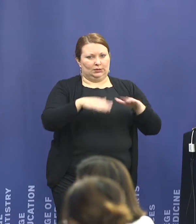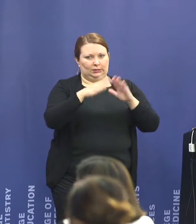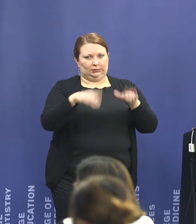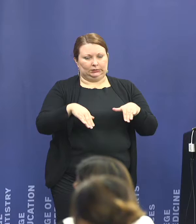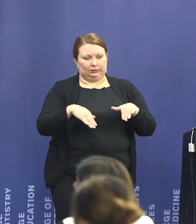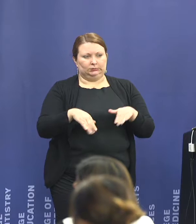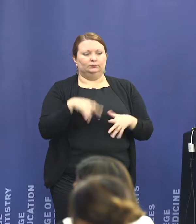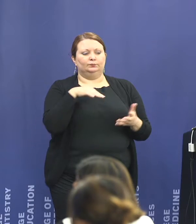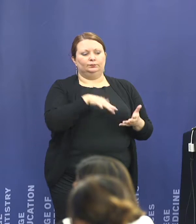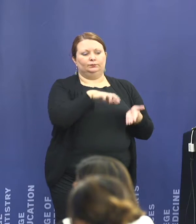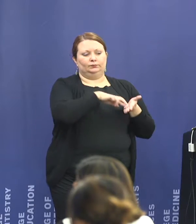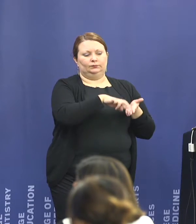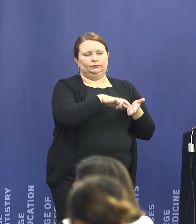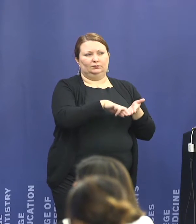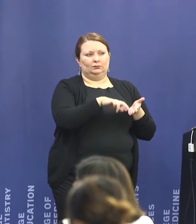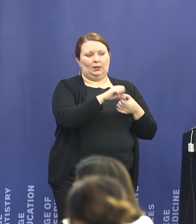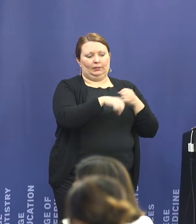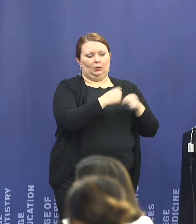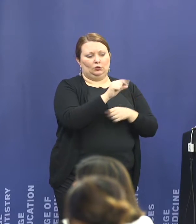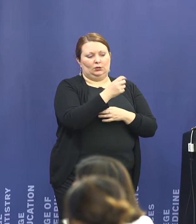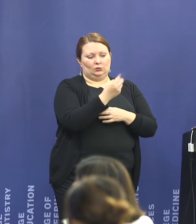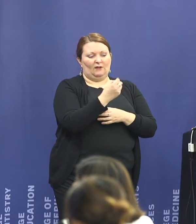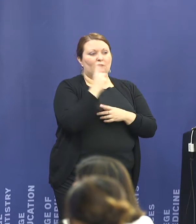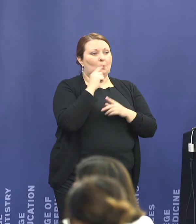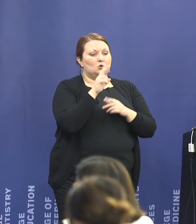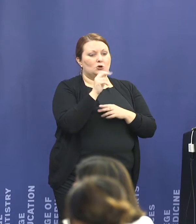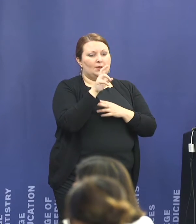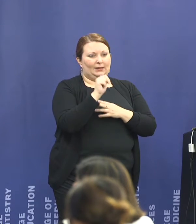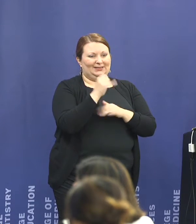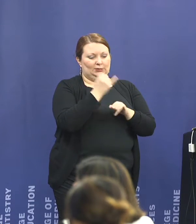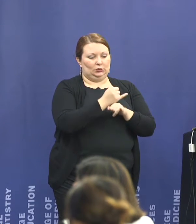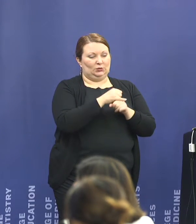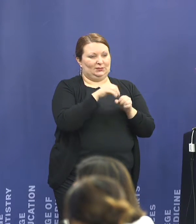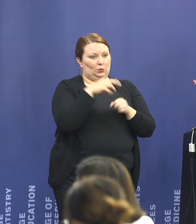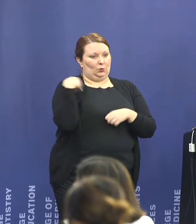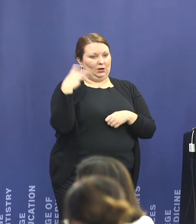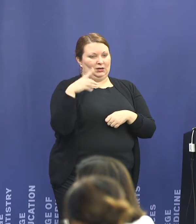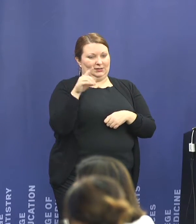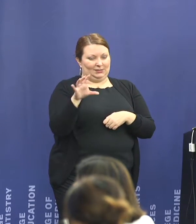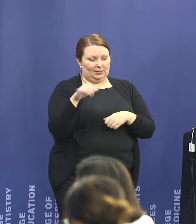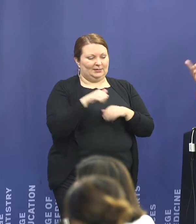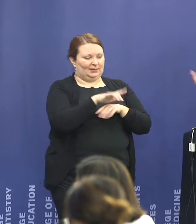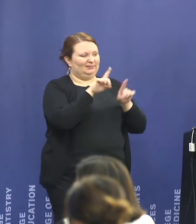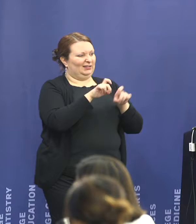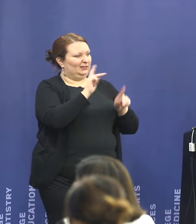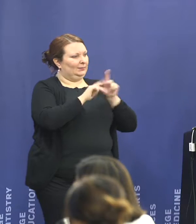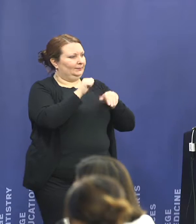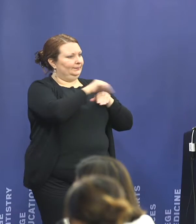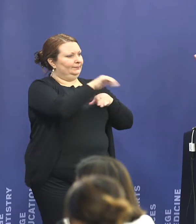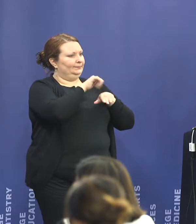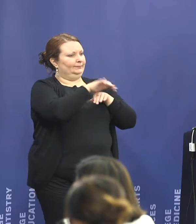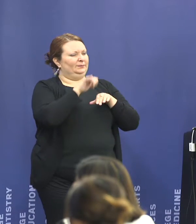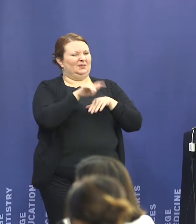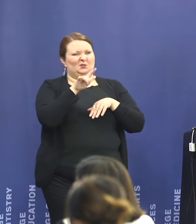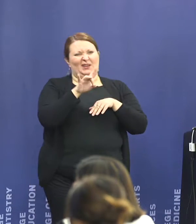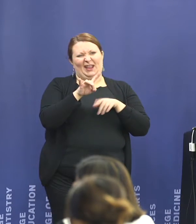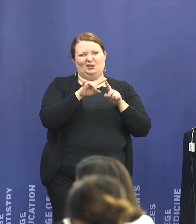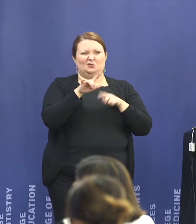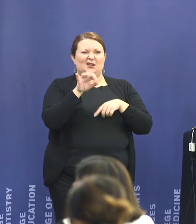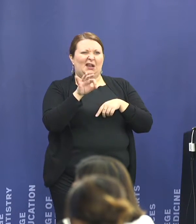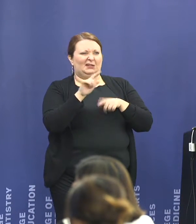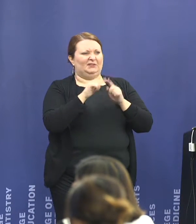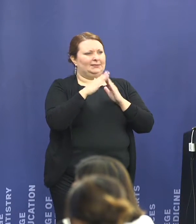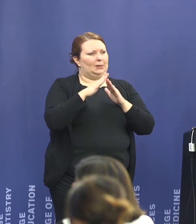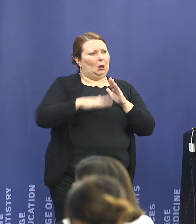was a study that was conducted in 2012 by the Urban Institute in DC that sent testers to 29 cities